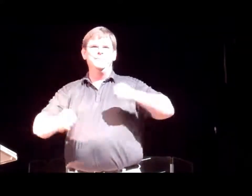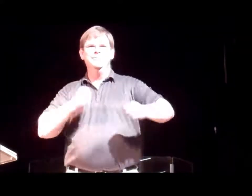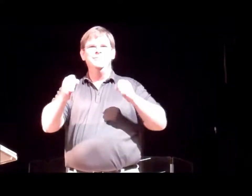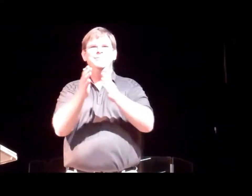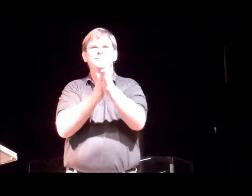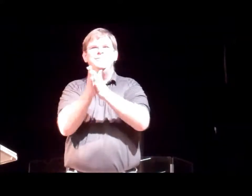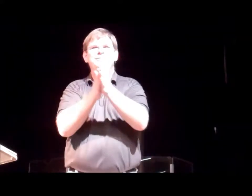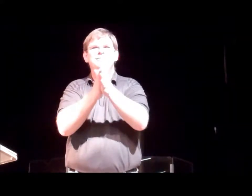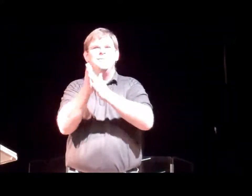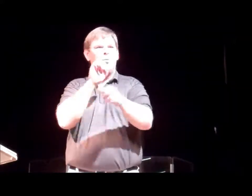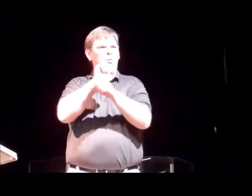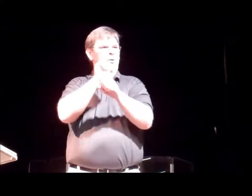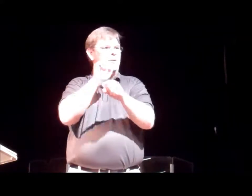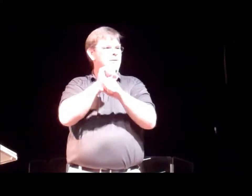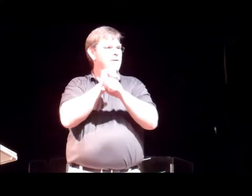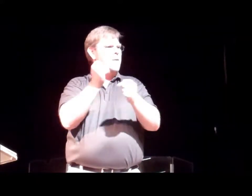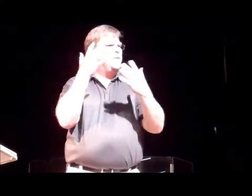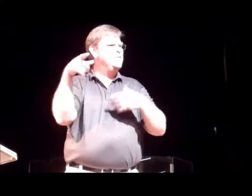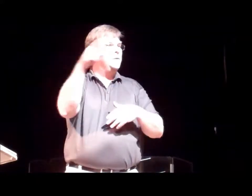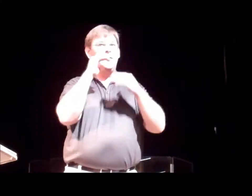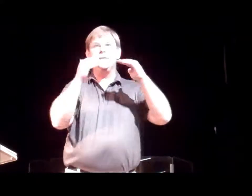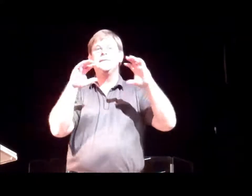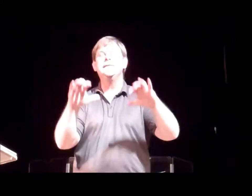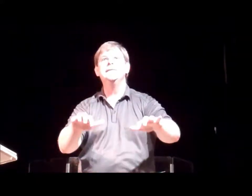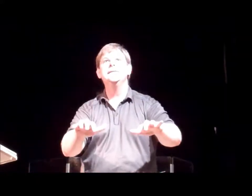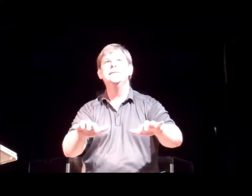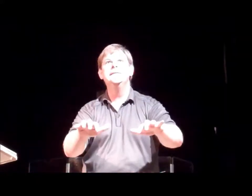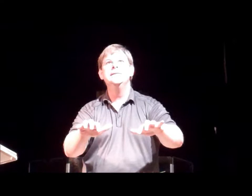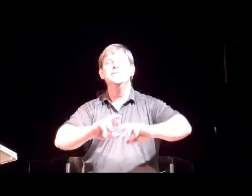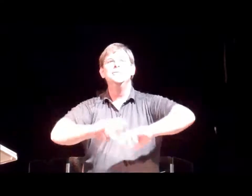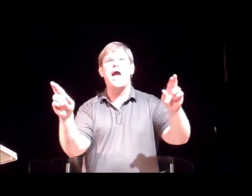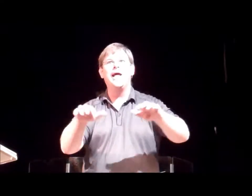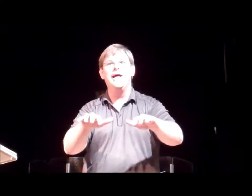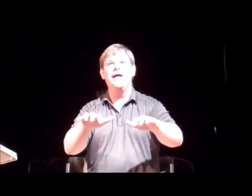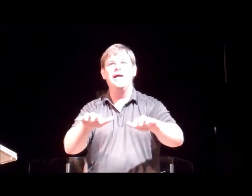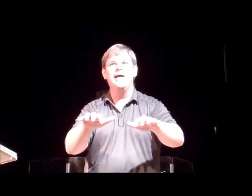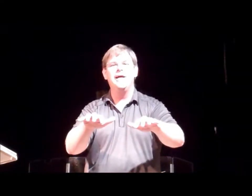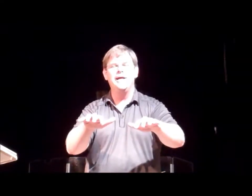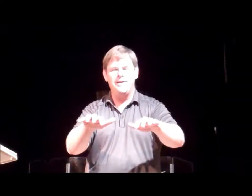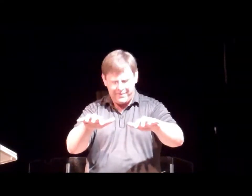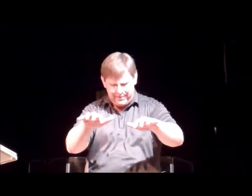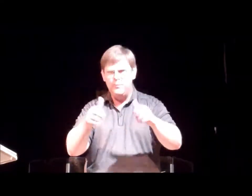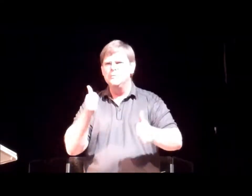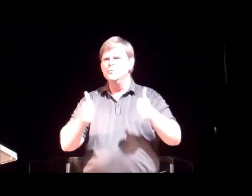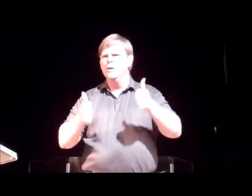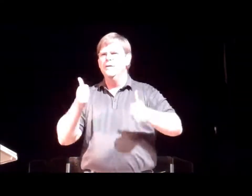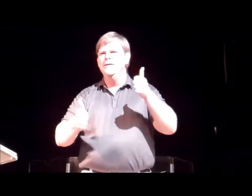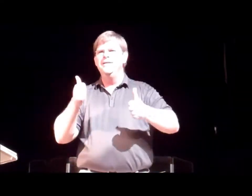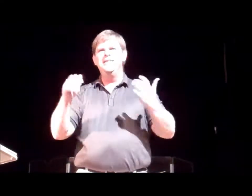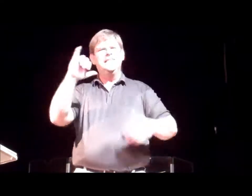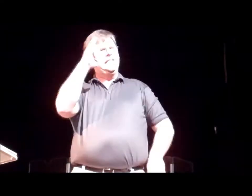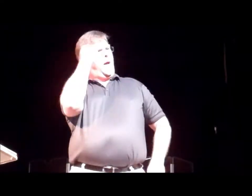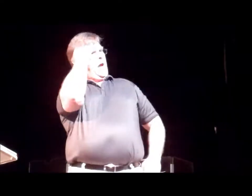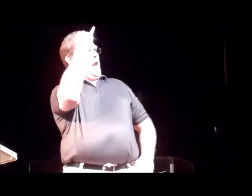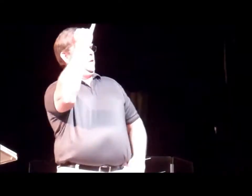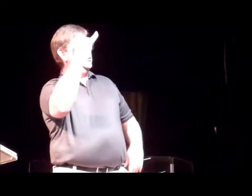Imagine yourselves being awake all night. Are you getting up, pause, and refresh to go to work the next day? Are you going to sit at your terminal